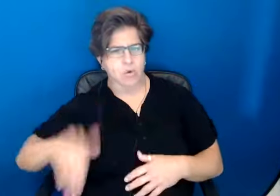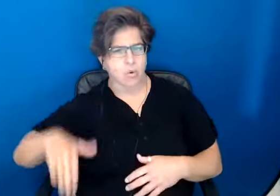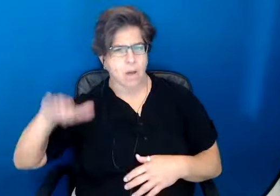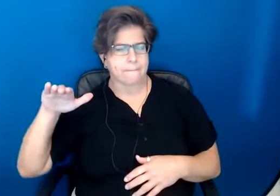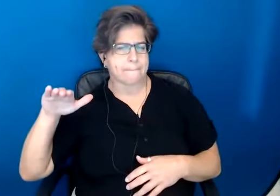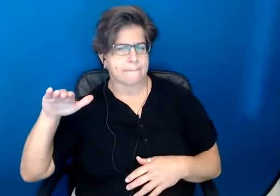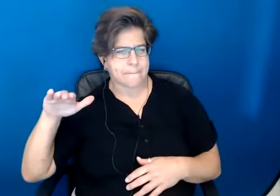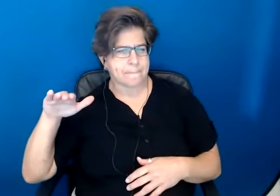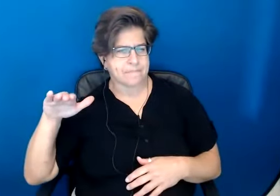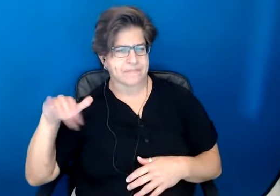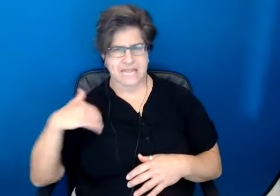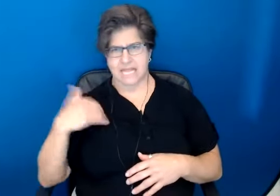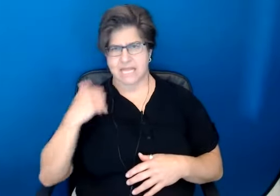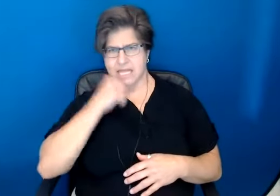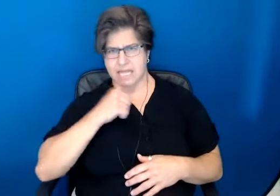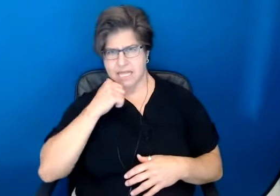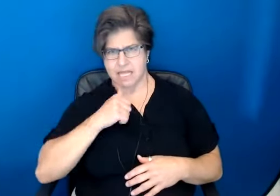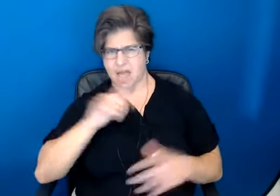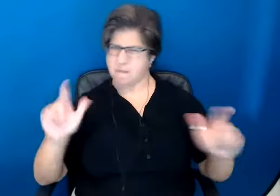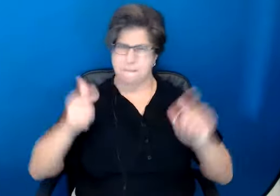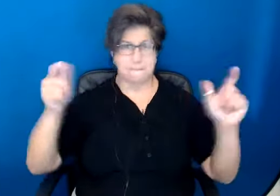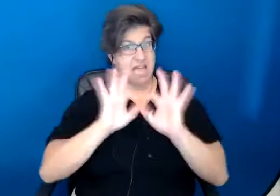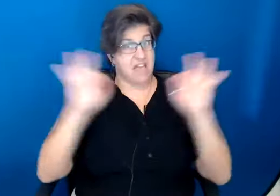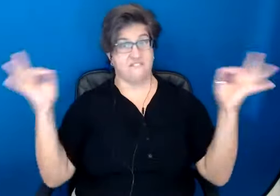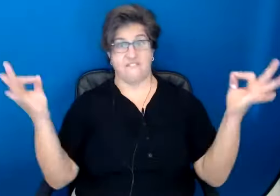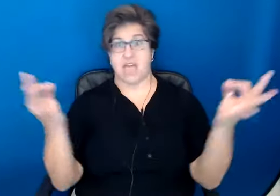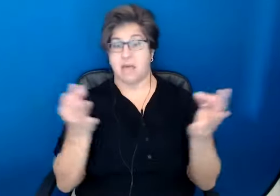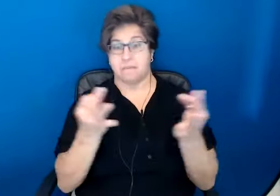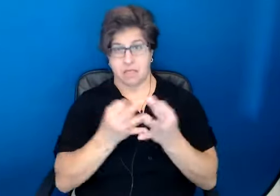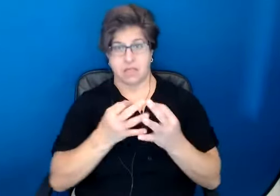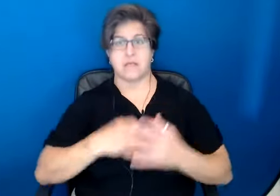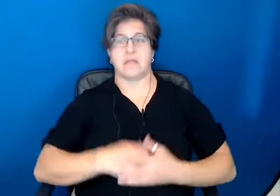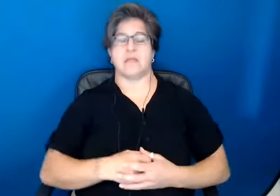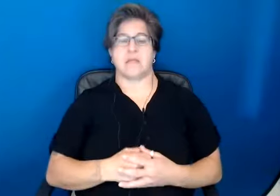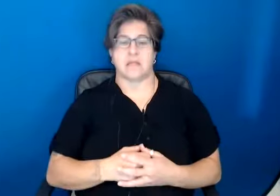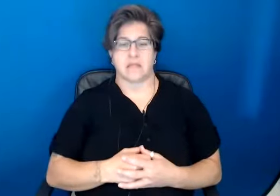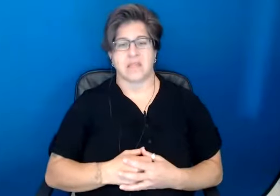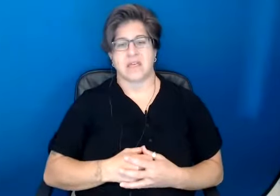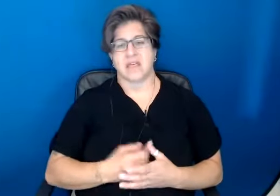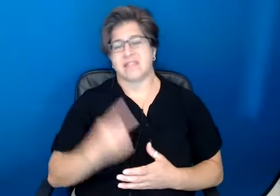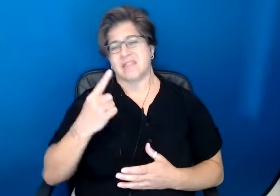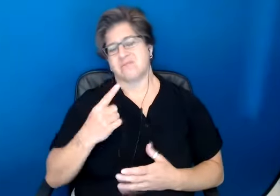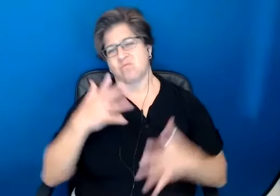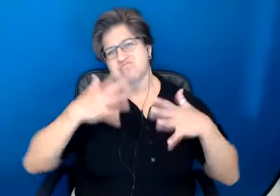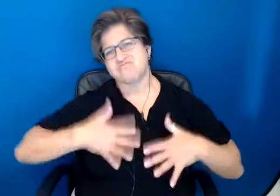the higher power must be busy trying to get there's about 500 people been on this today. And imagine him trying to take all